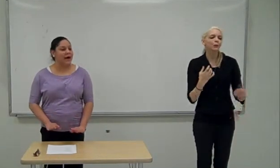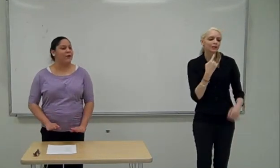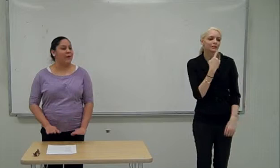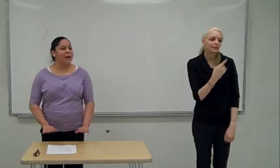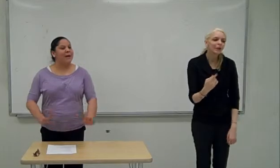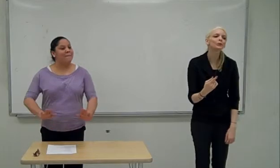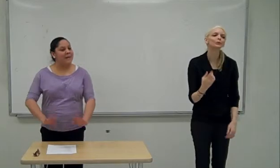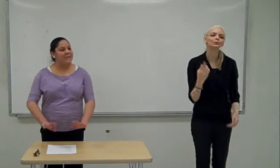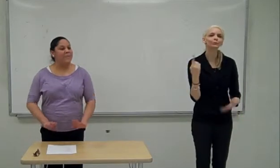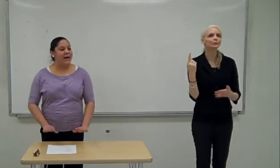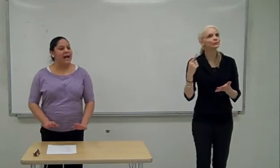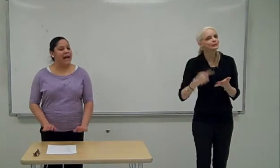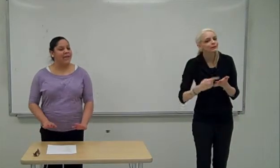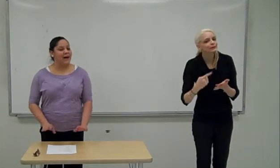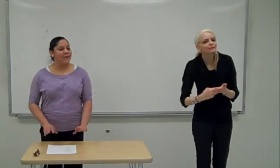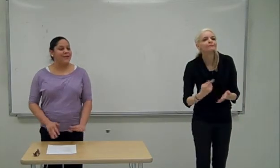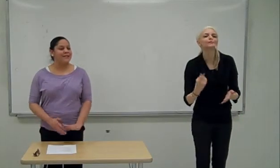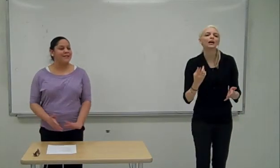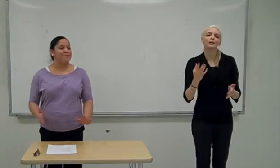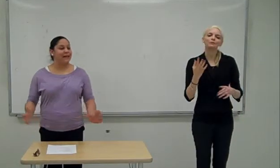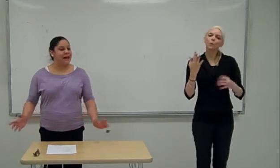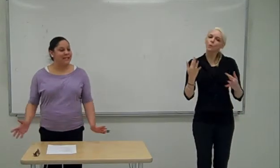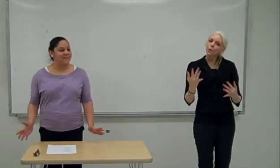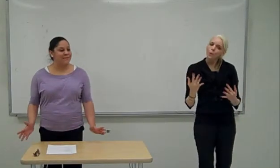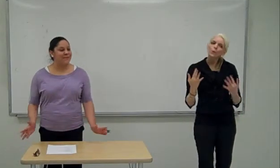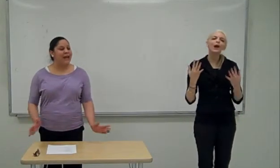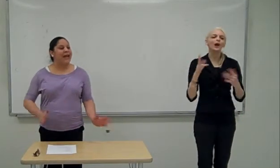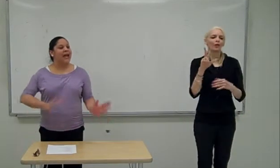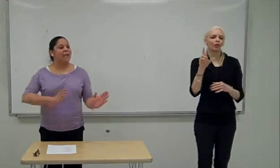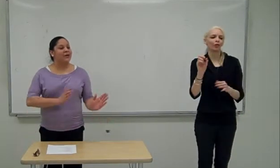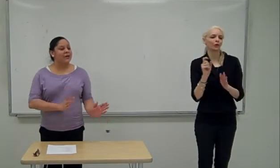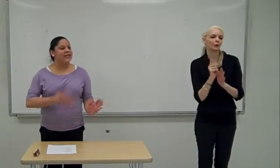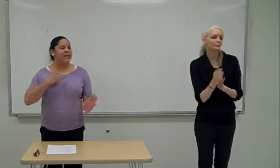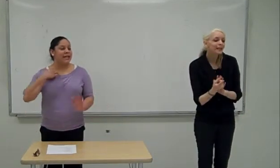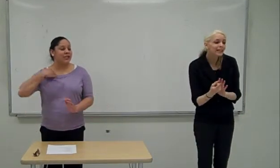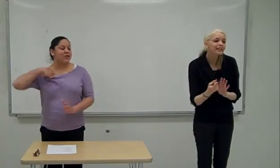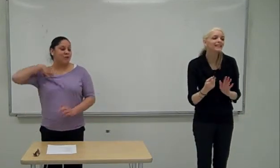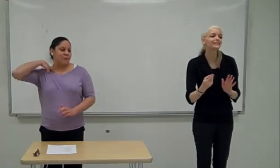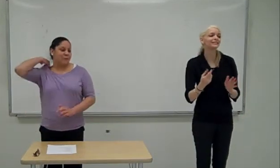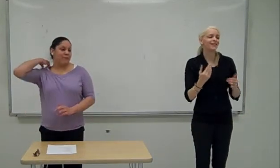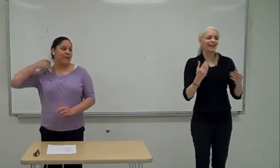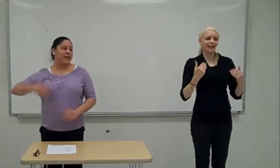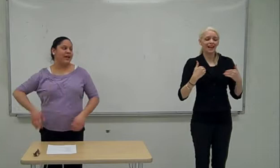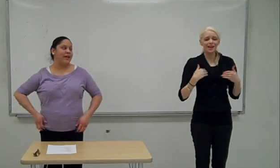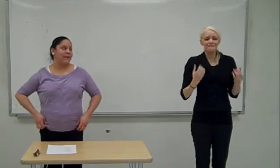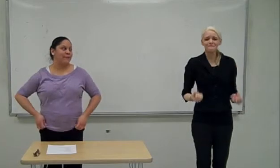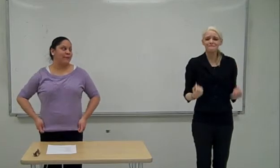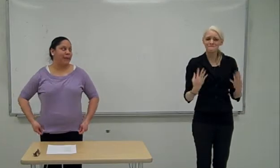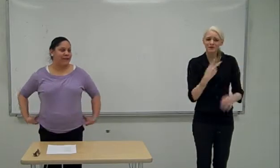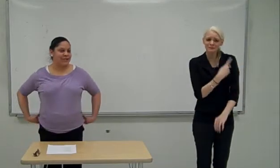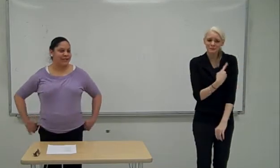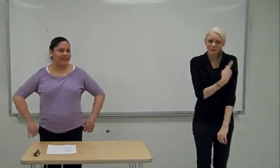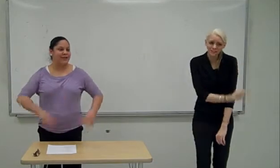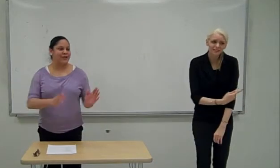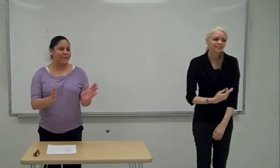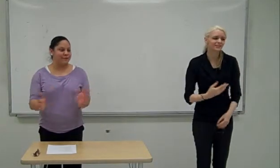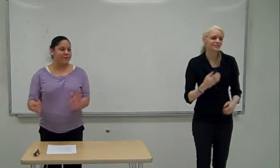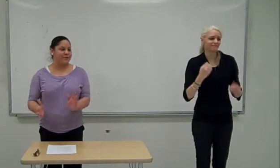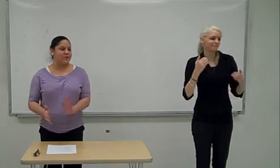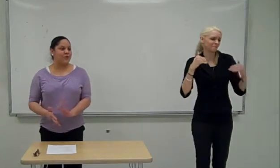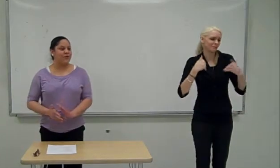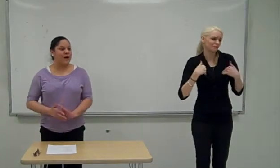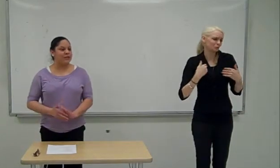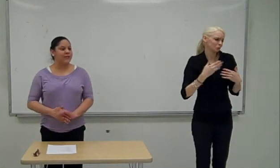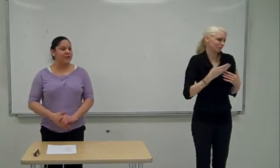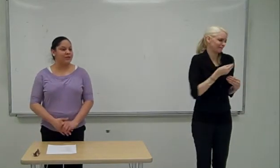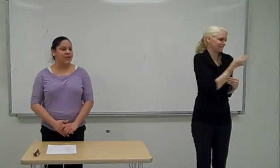of a while, maybe about a half hour, because it's a big hospital, and we're going to each room, bringing every patient their food.